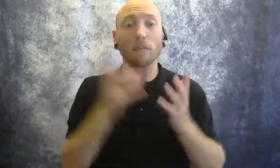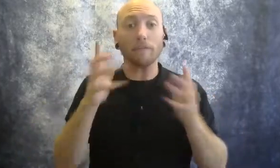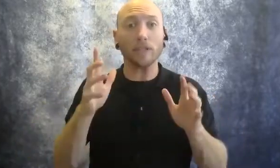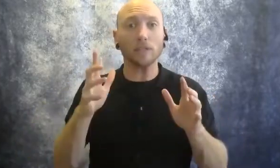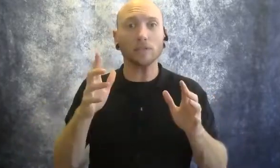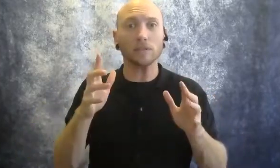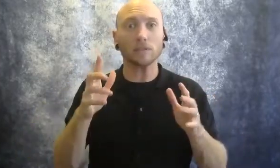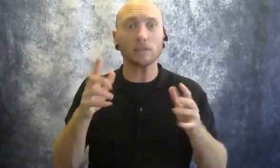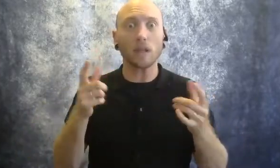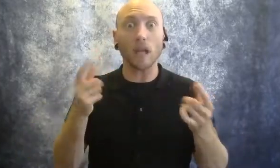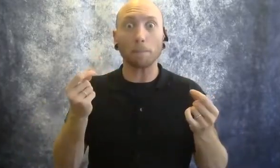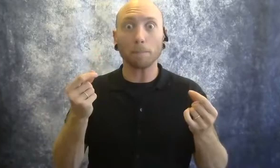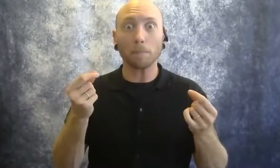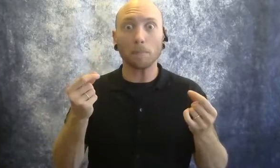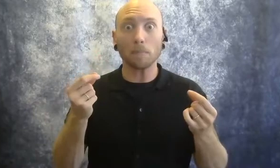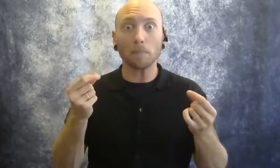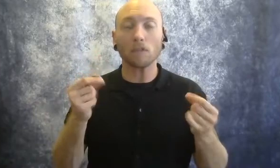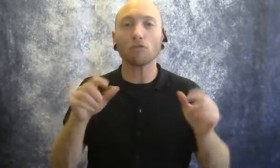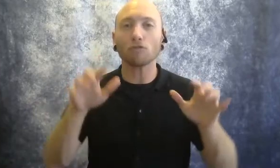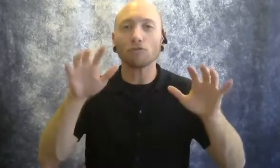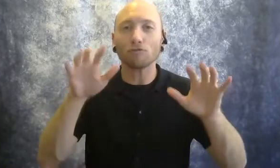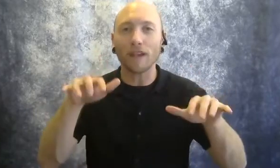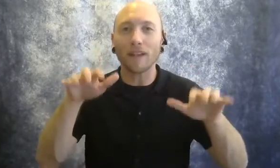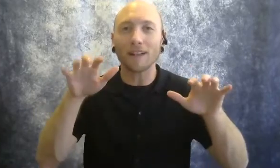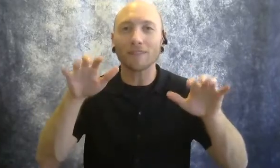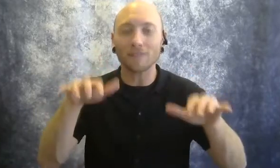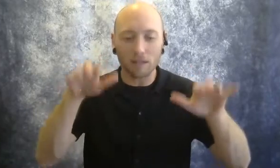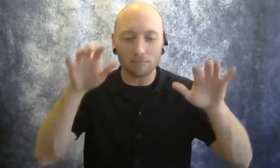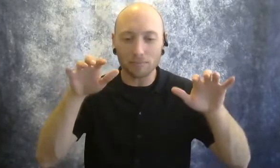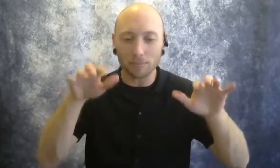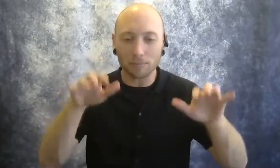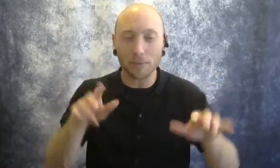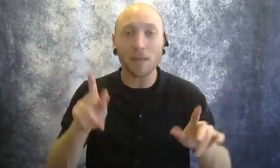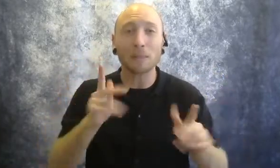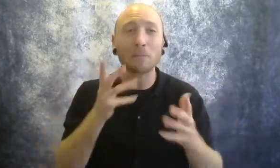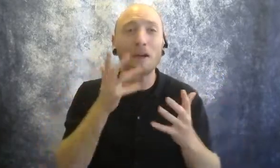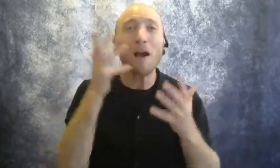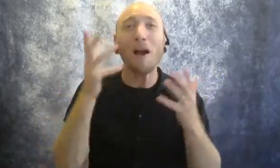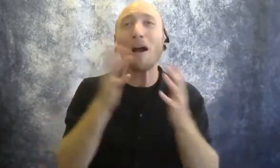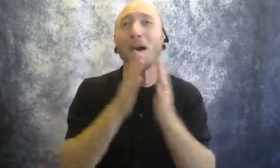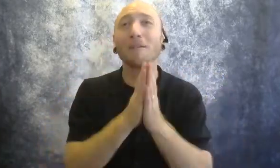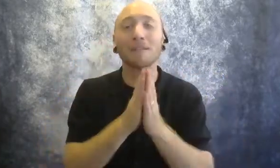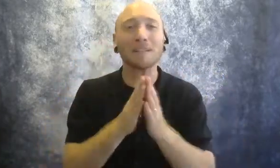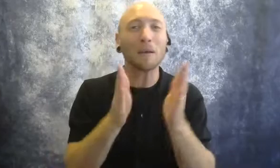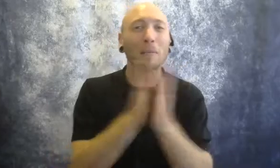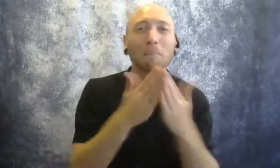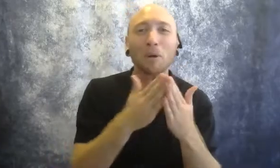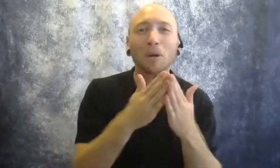ended, as if on command, a soft rain began to fall. Cheers swept the crowd as they held their